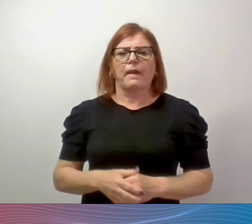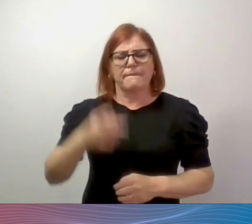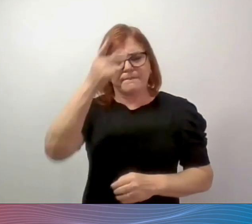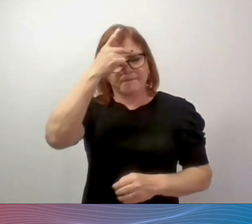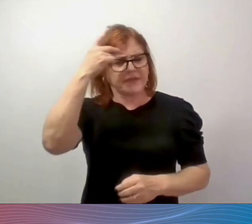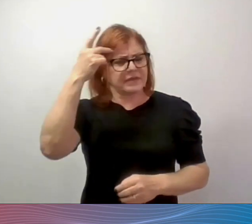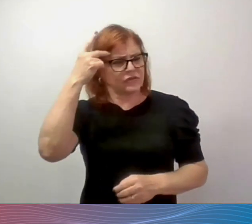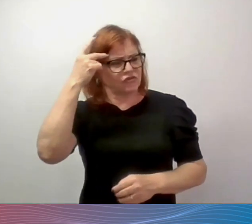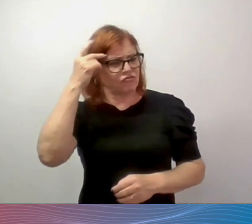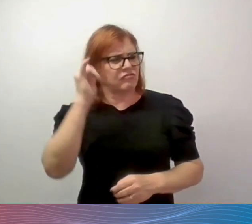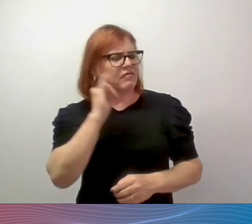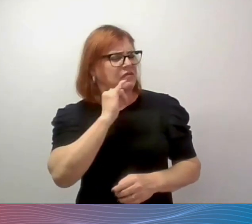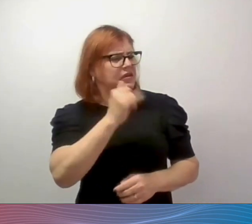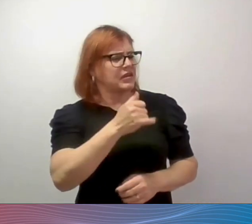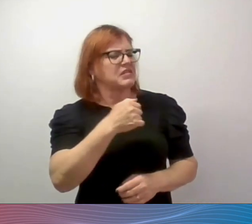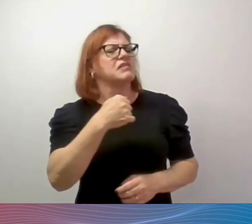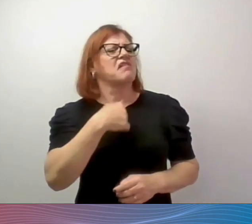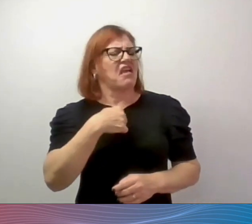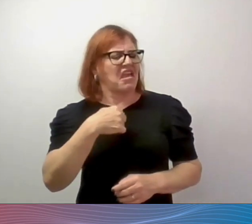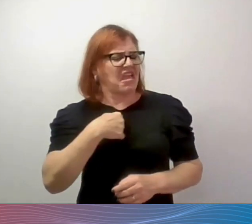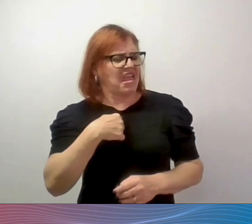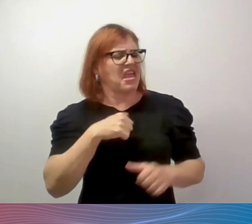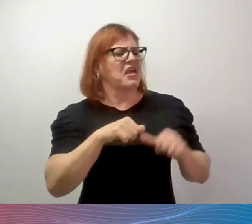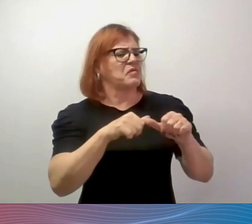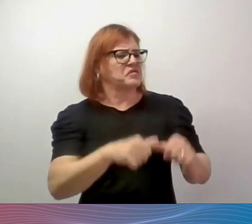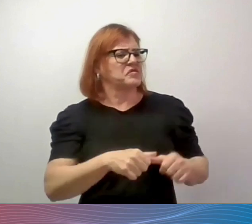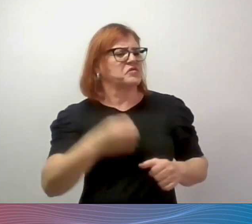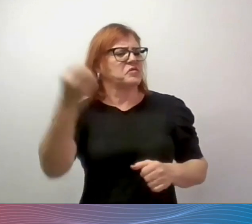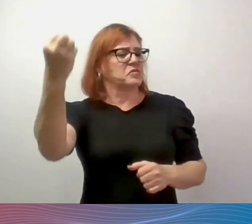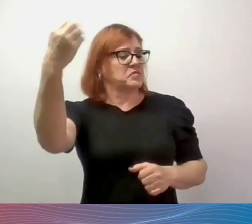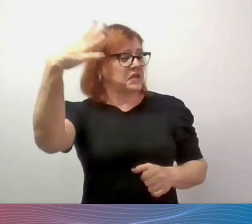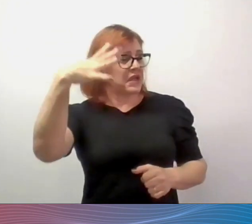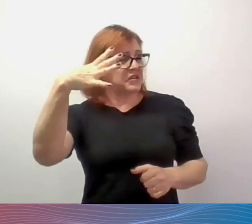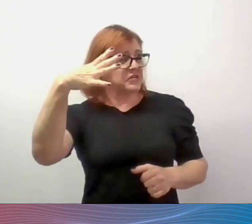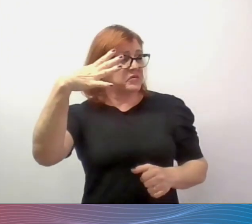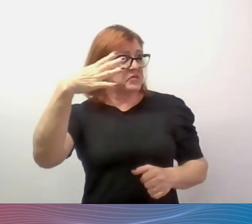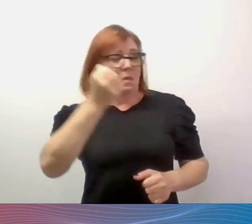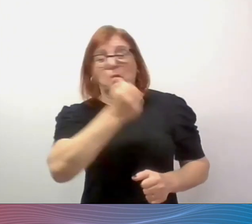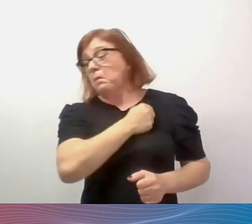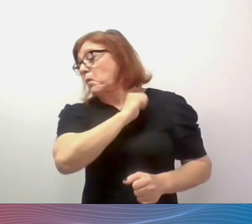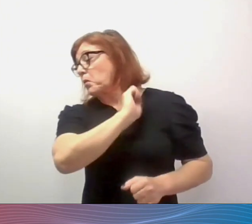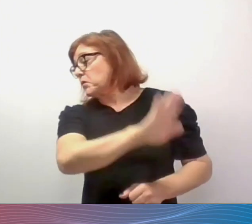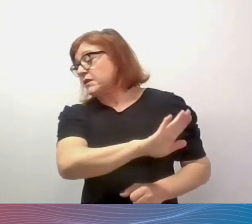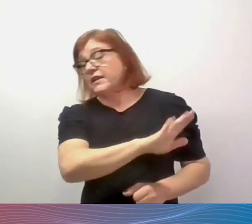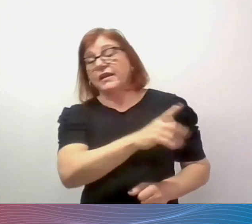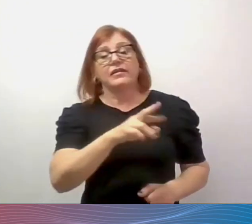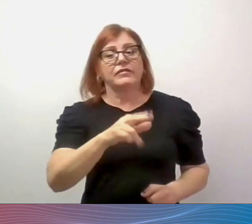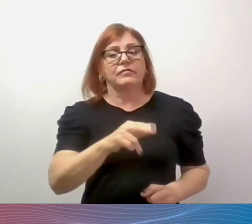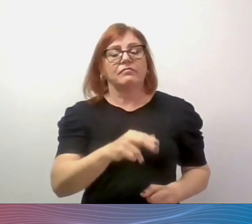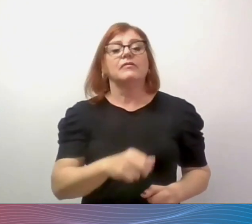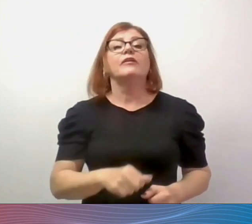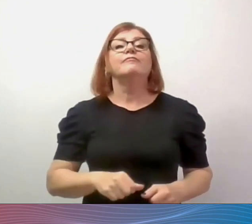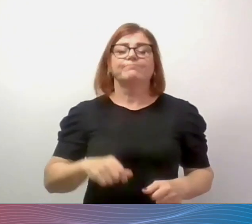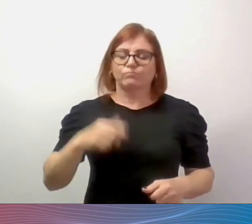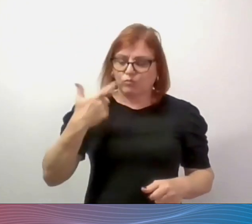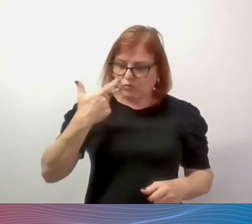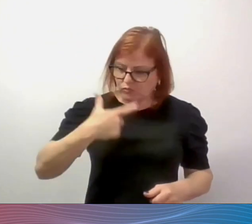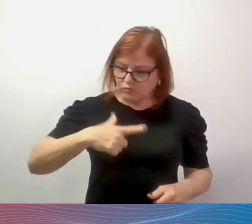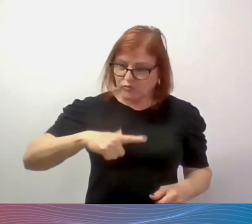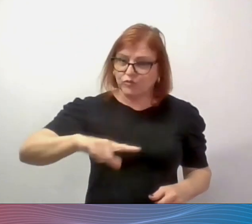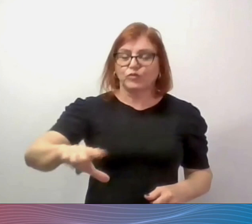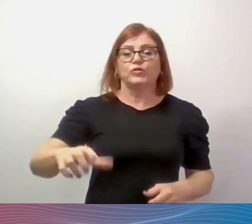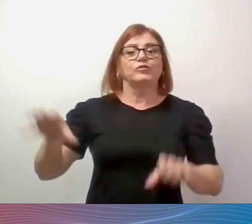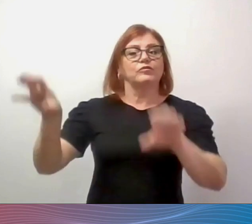seu irmão, até agora está nas trevas. He who says he is in the light and hates his brother is